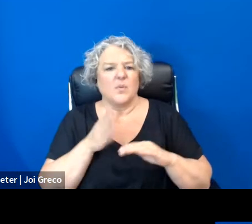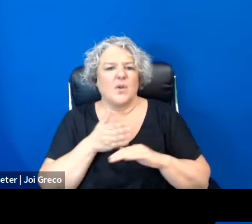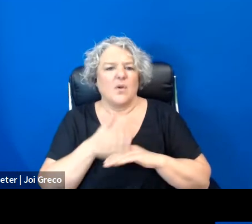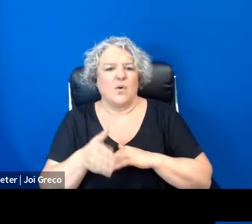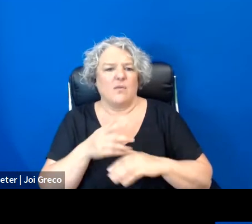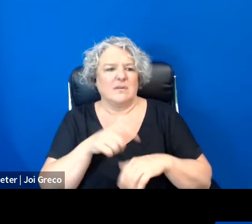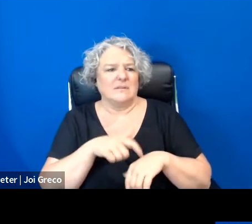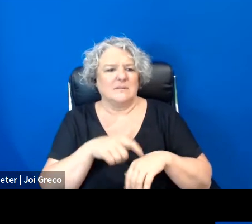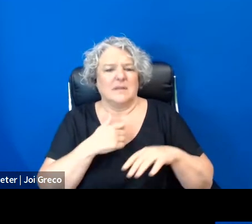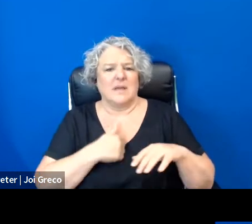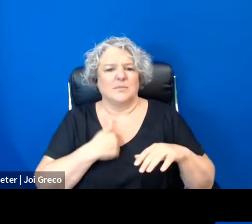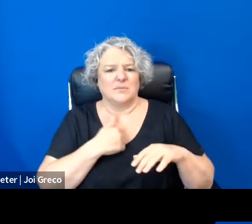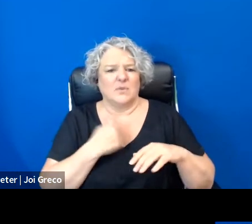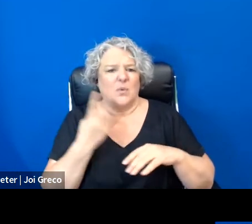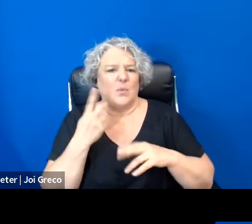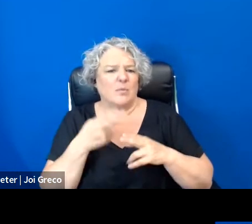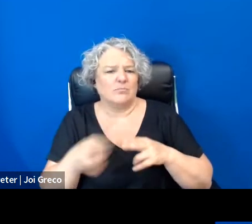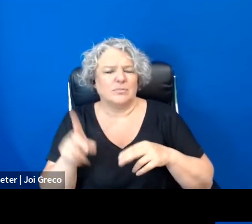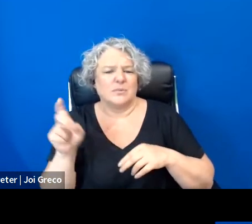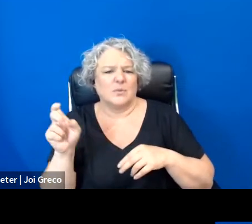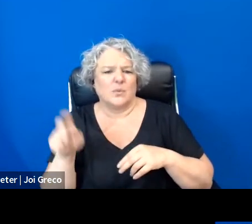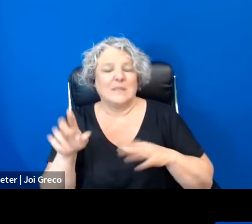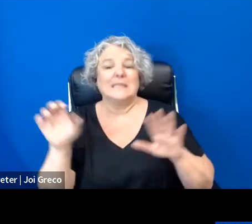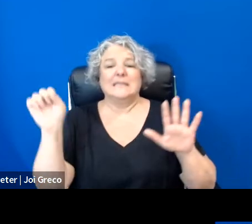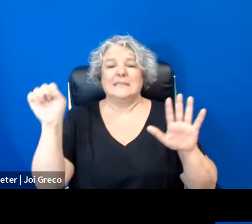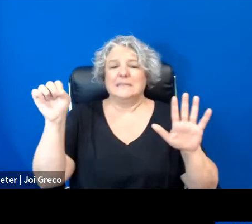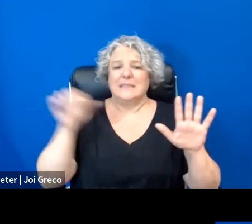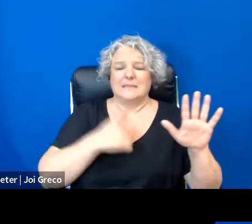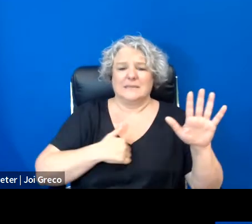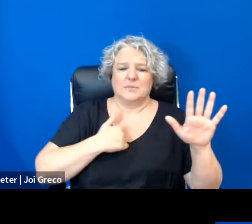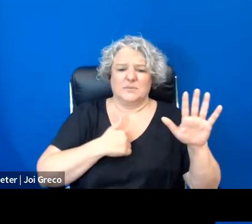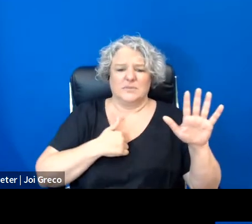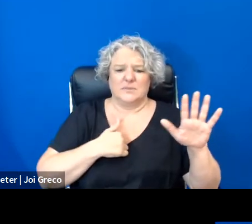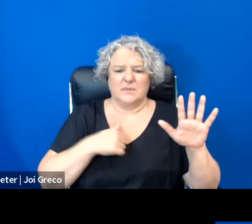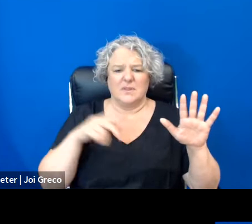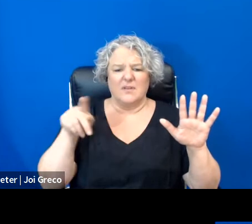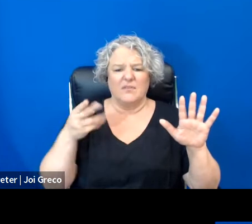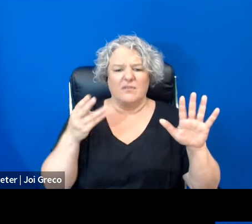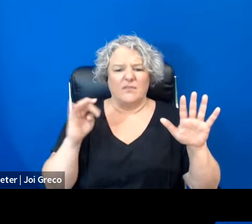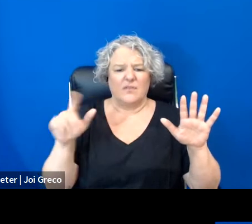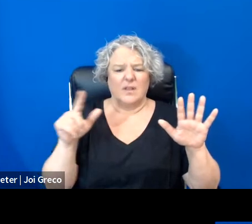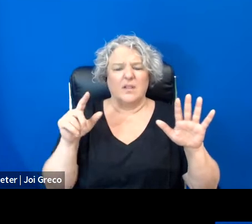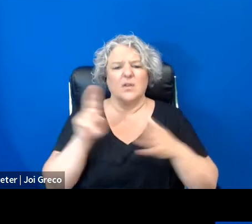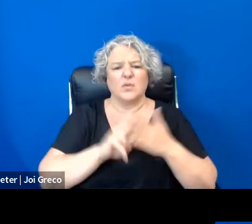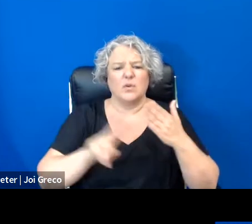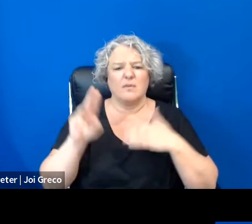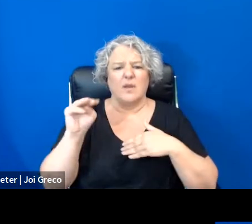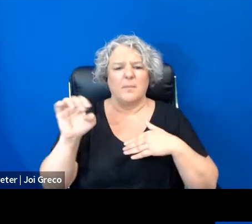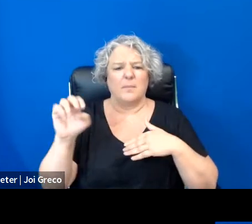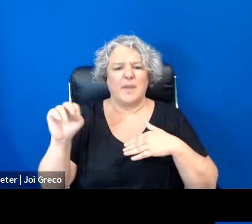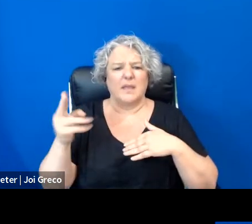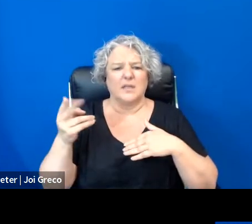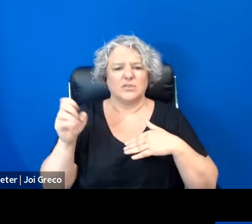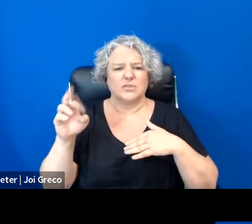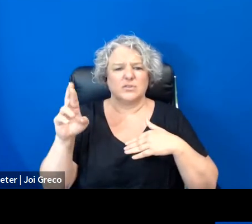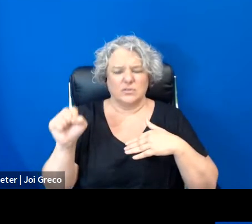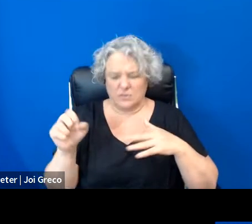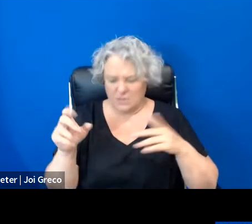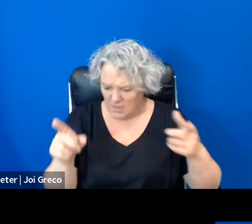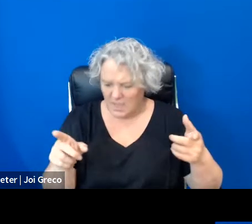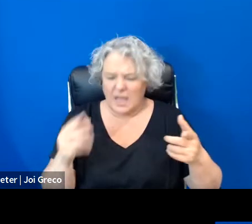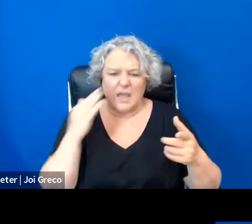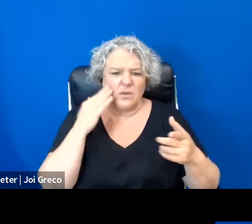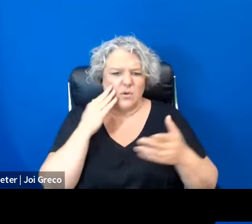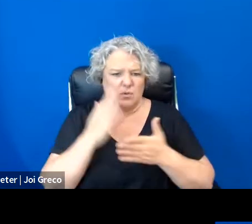give one very short question, please. Oh, yes, sorry, Phil Cerny from the University of Manchester. I've been aware of many of the issues that you spoke